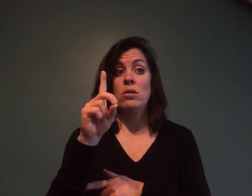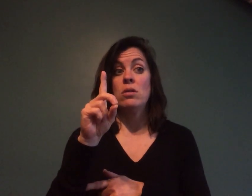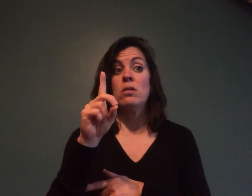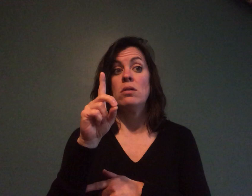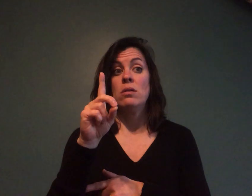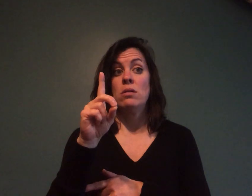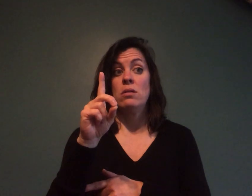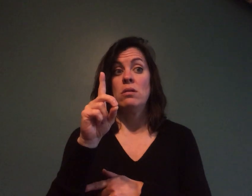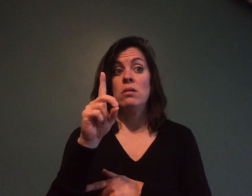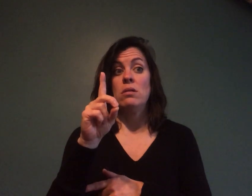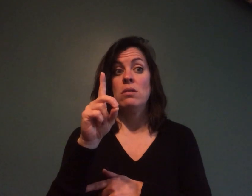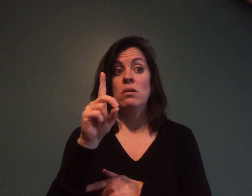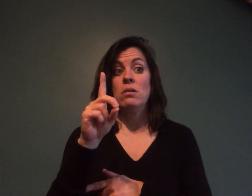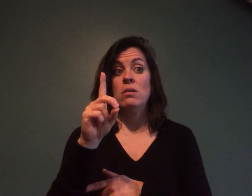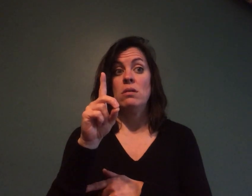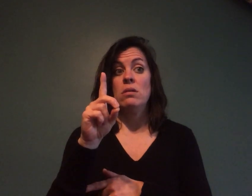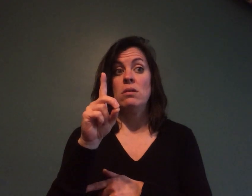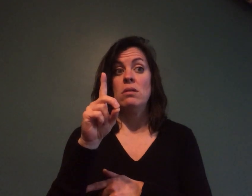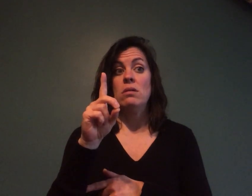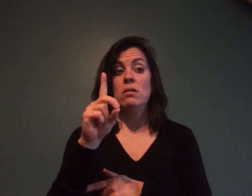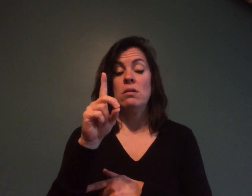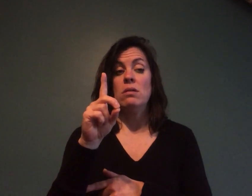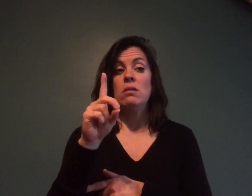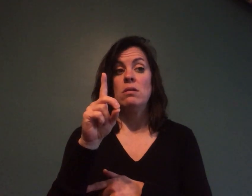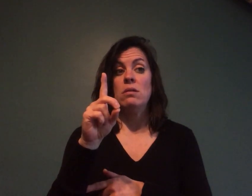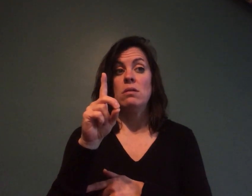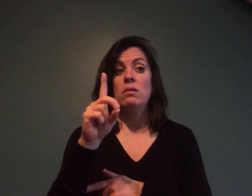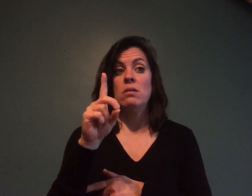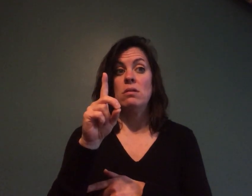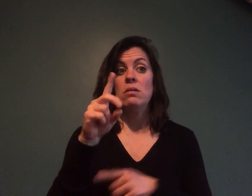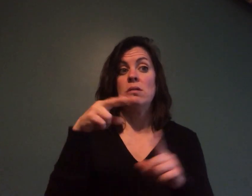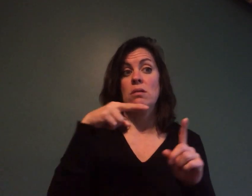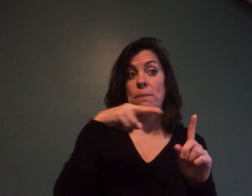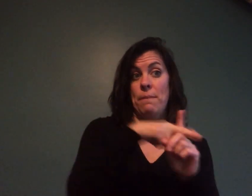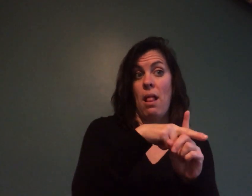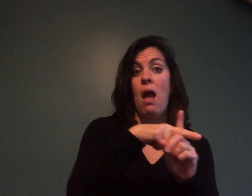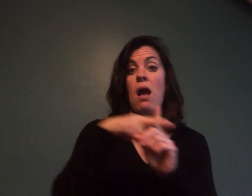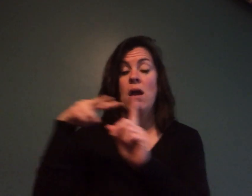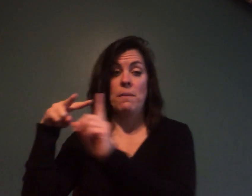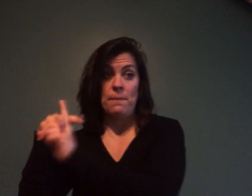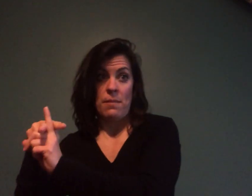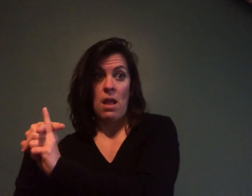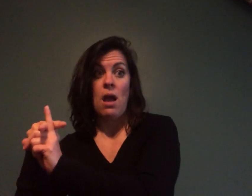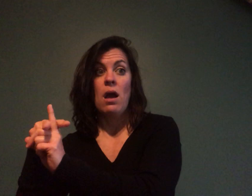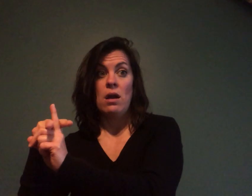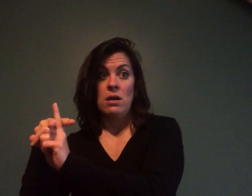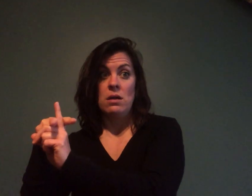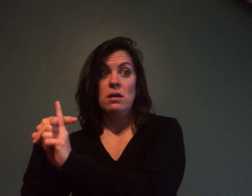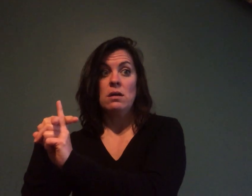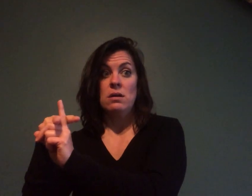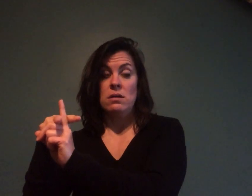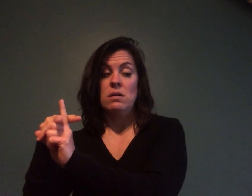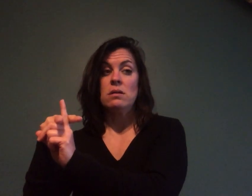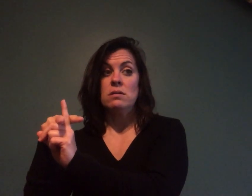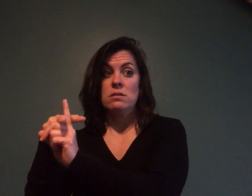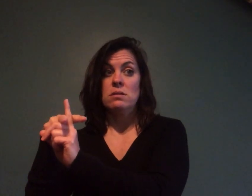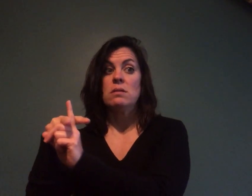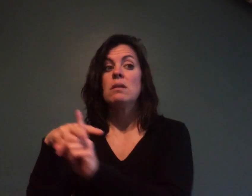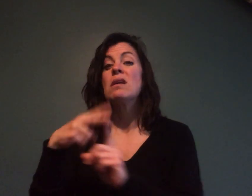which costs more, the 3-prong plug. So the manufacturer, by using plastic, which is cheaper in the first place, and